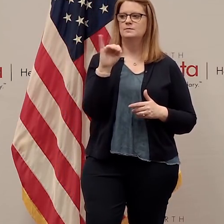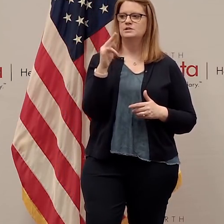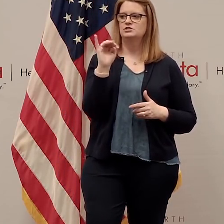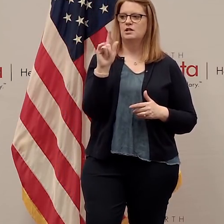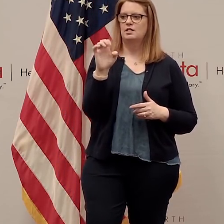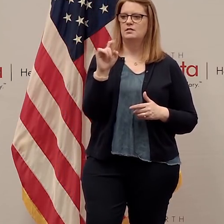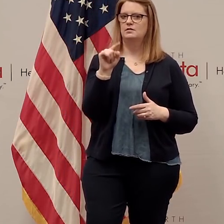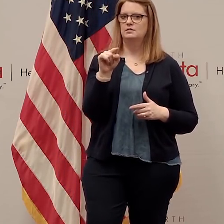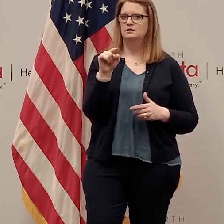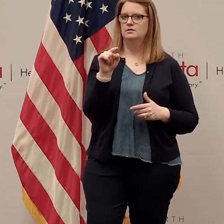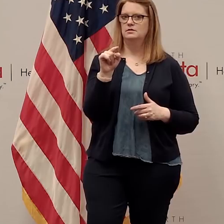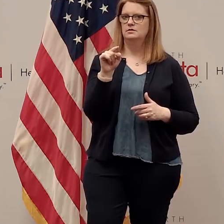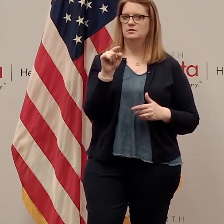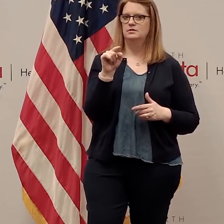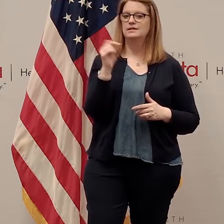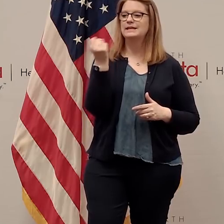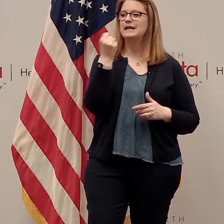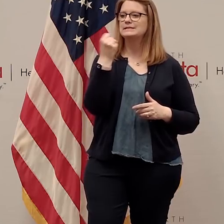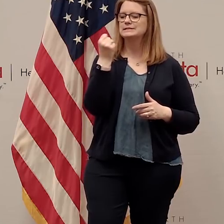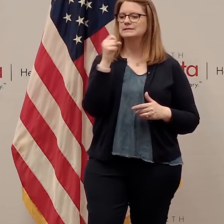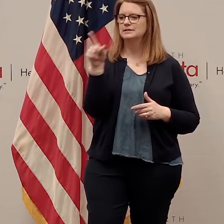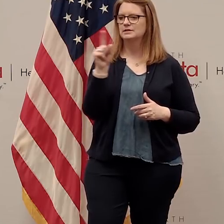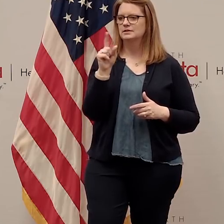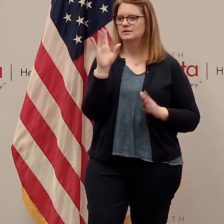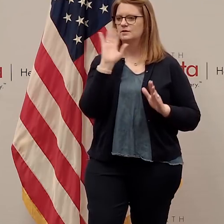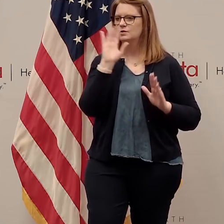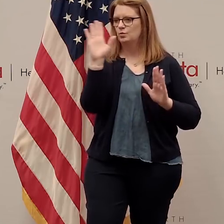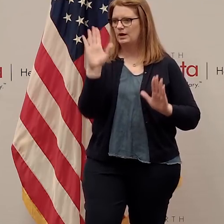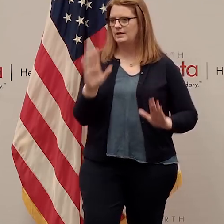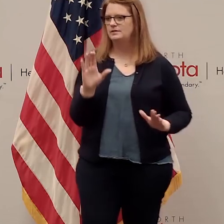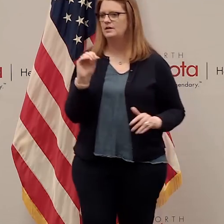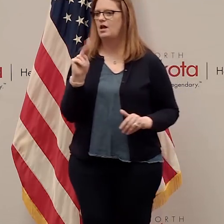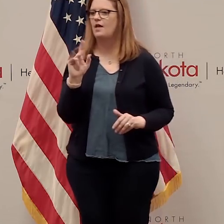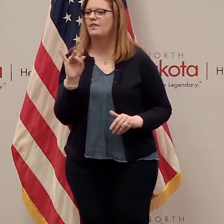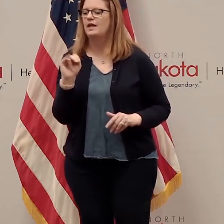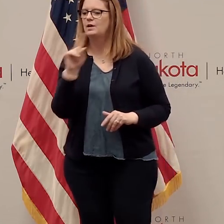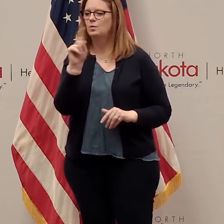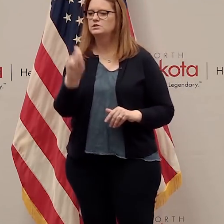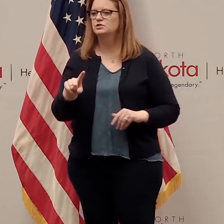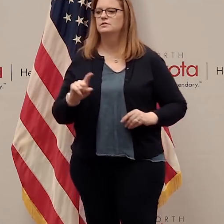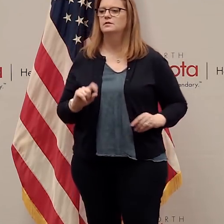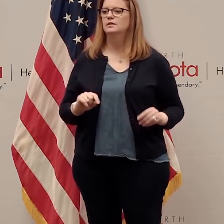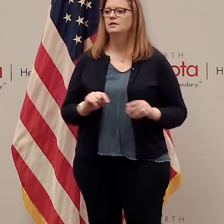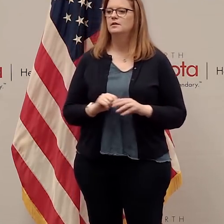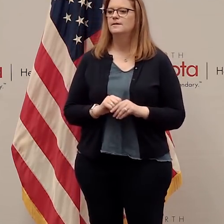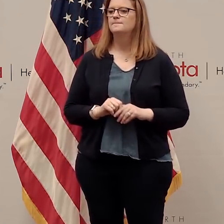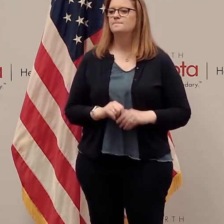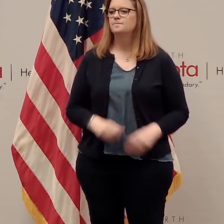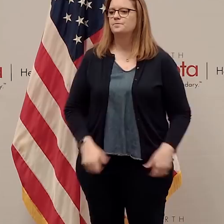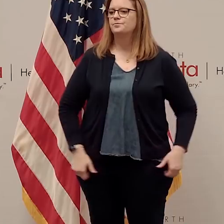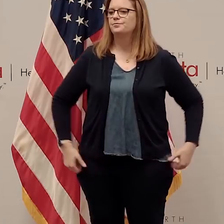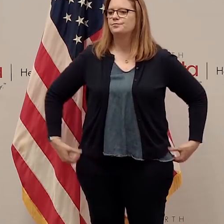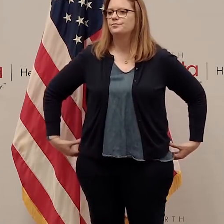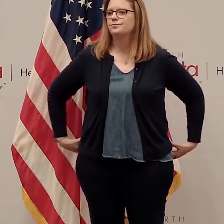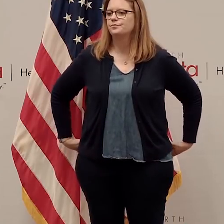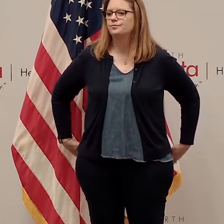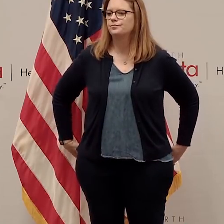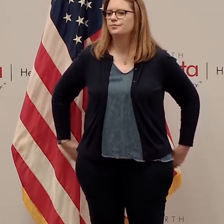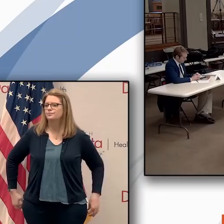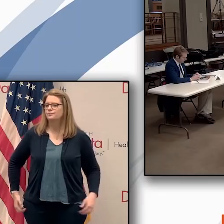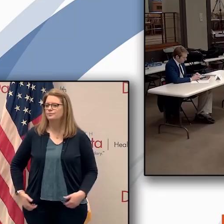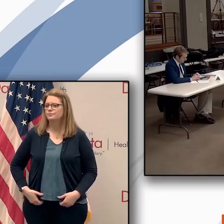you still here? Yes, I am. Super. You got an online question coming at you.